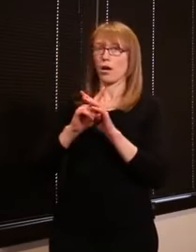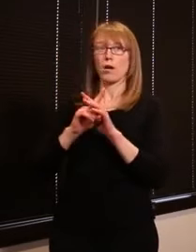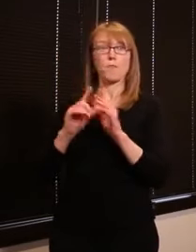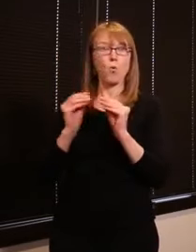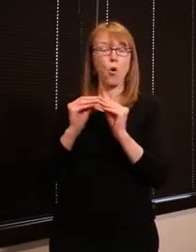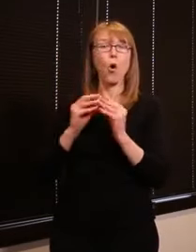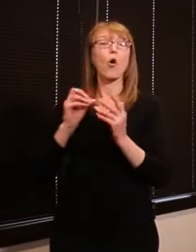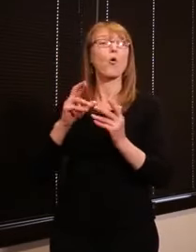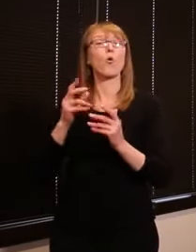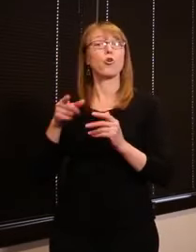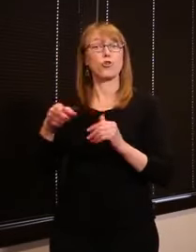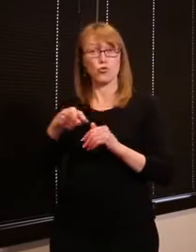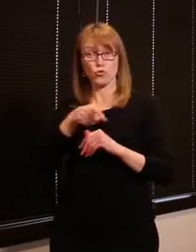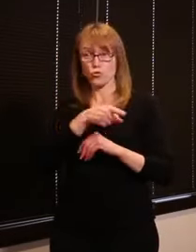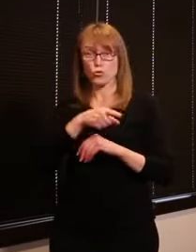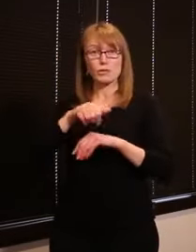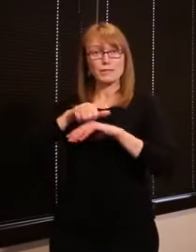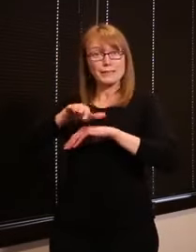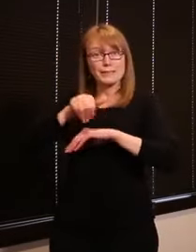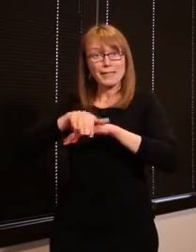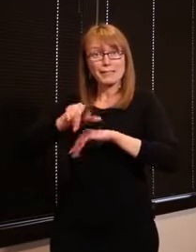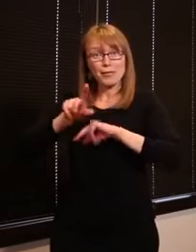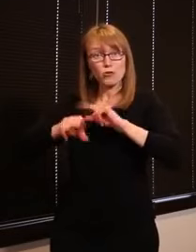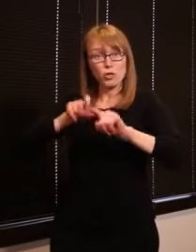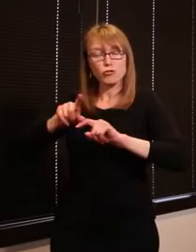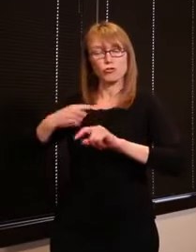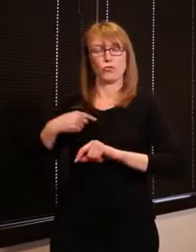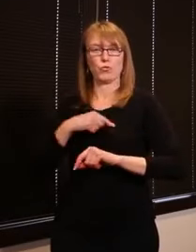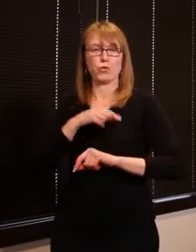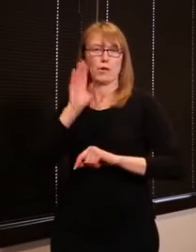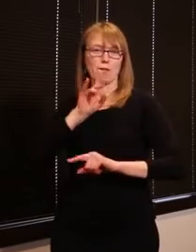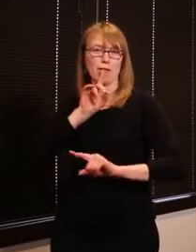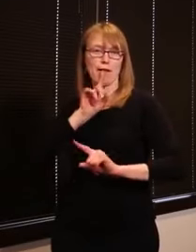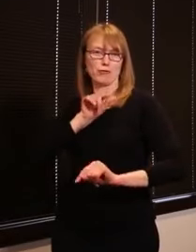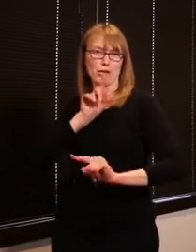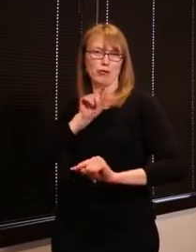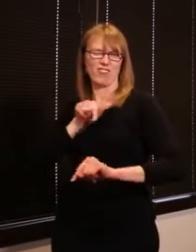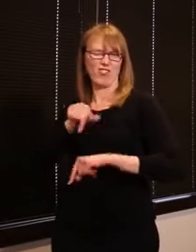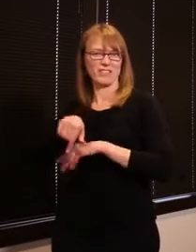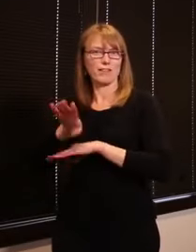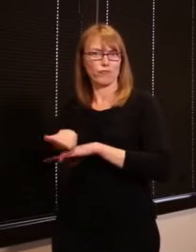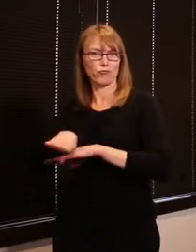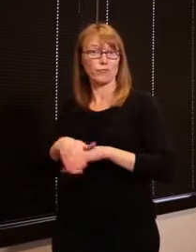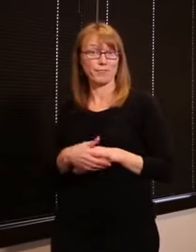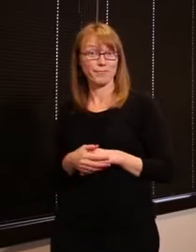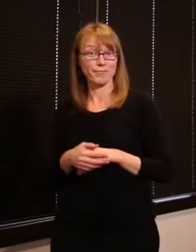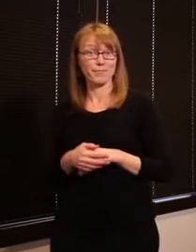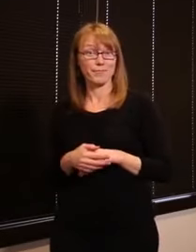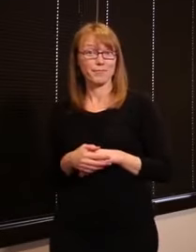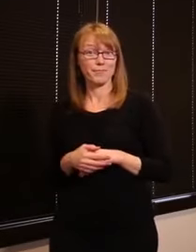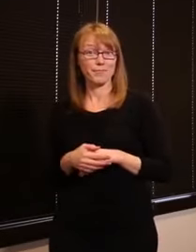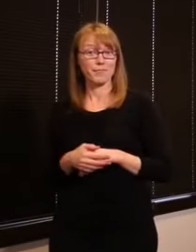briefing concludes, we will attempt to respond to those as quickly as possible this afternoon. Otherwise, we'll begin to accept